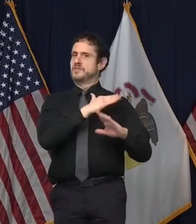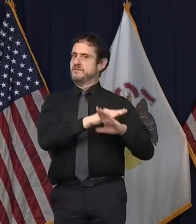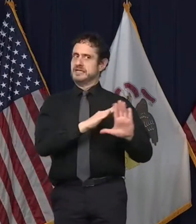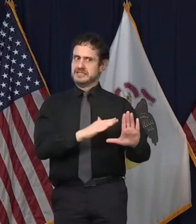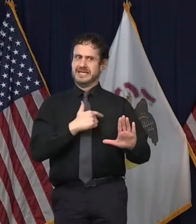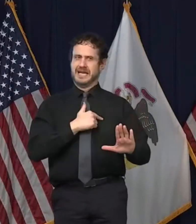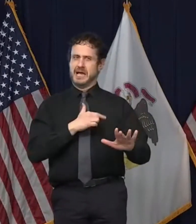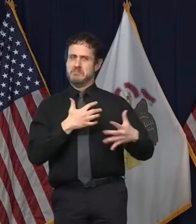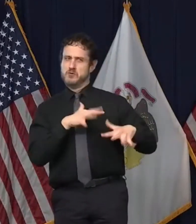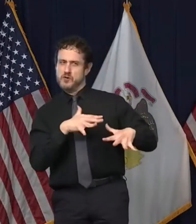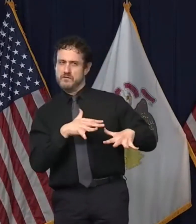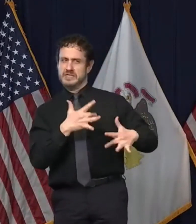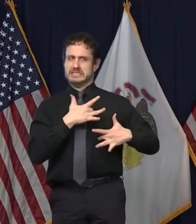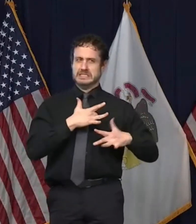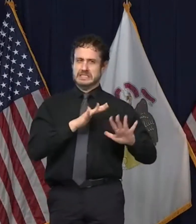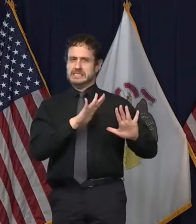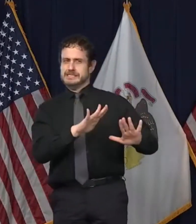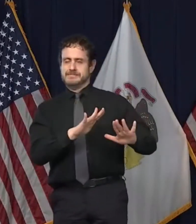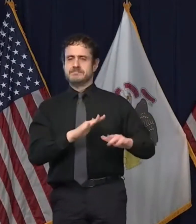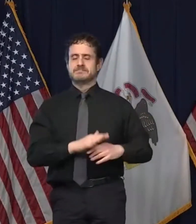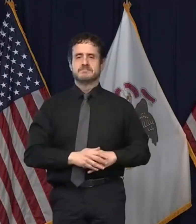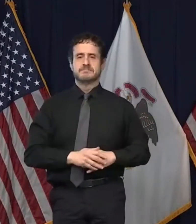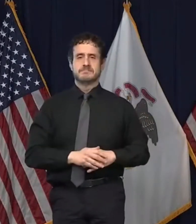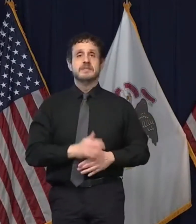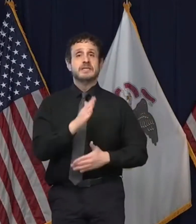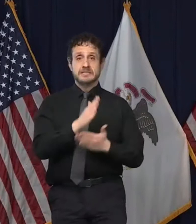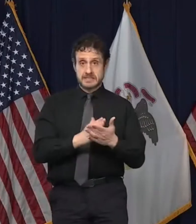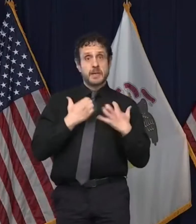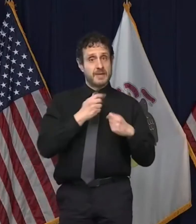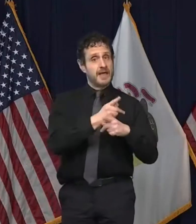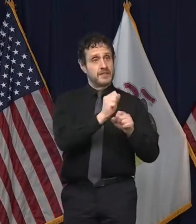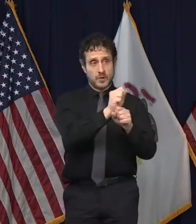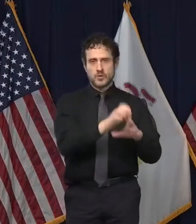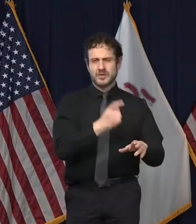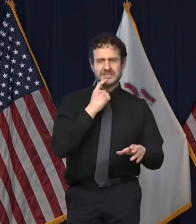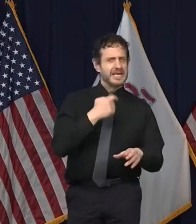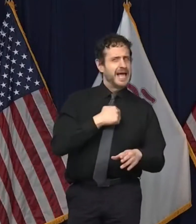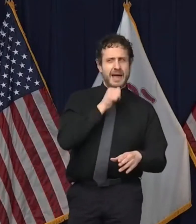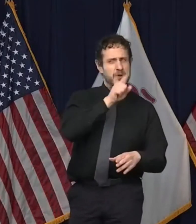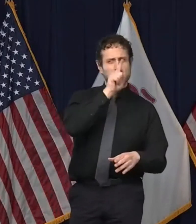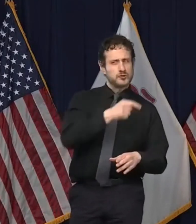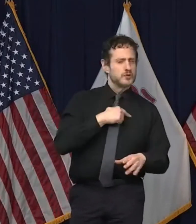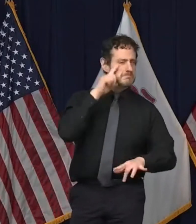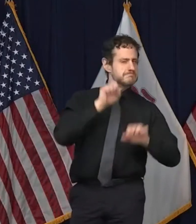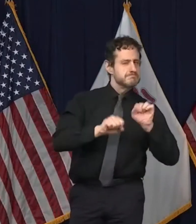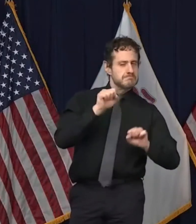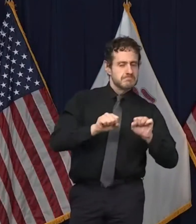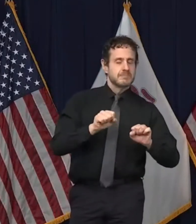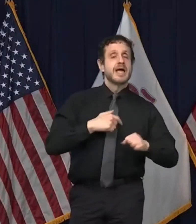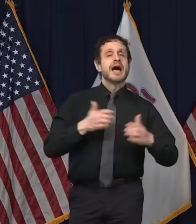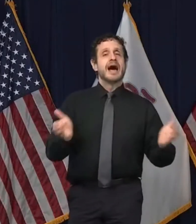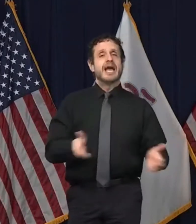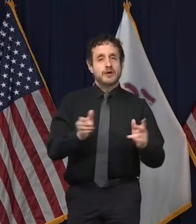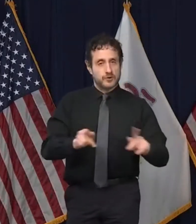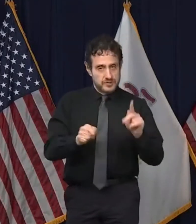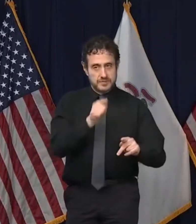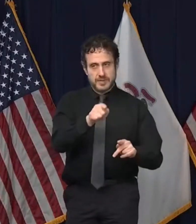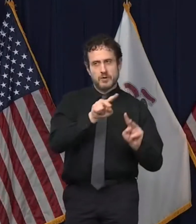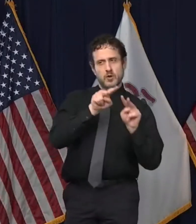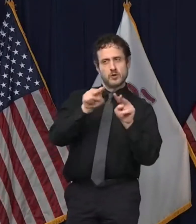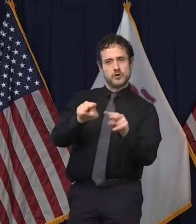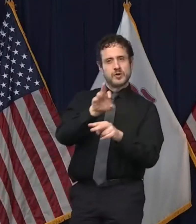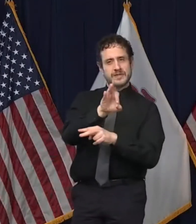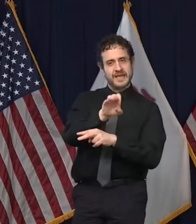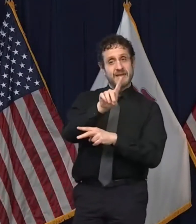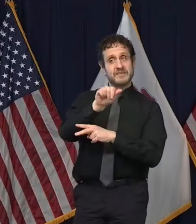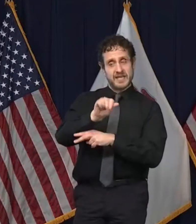others who are just hesitant, including some healthcare workers. I encourage people to look to the FDA and